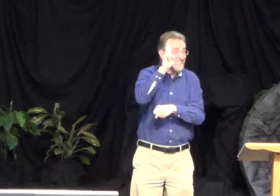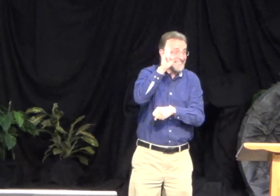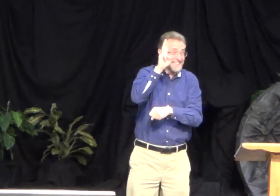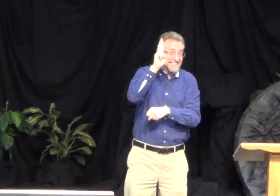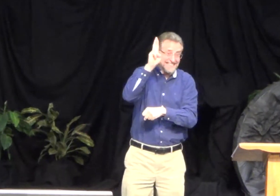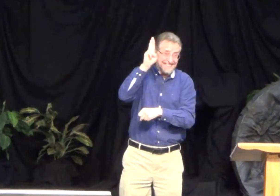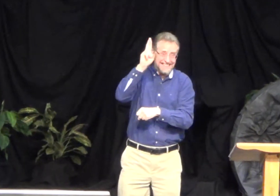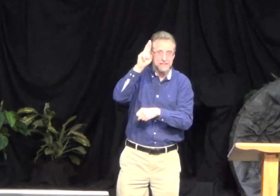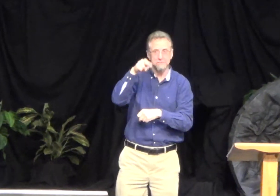Baseball game.